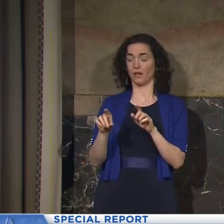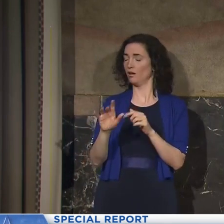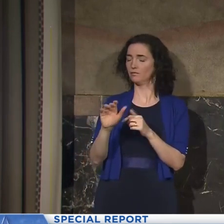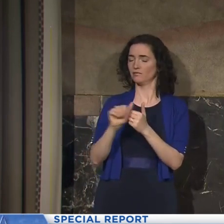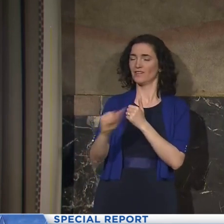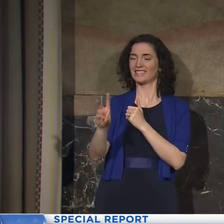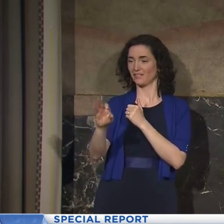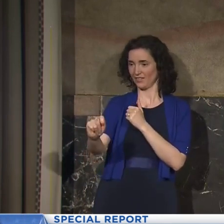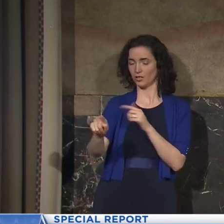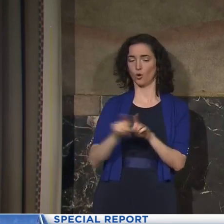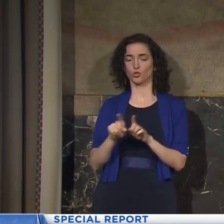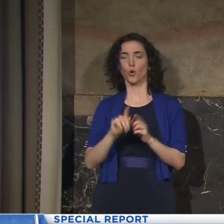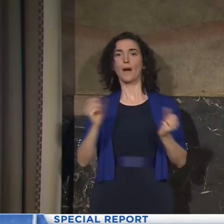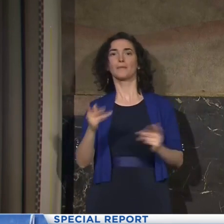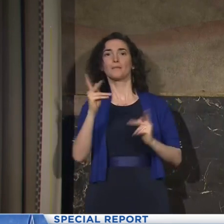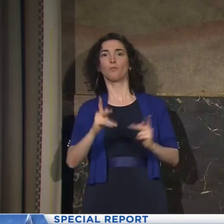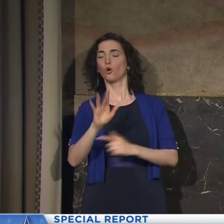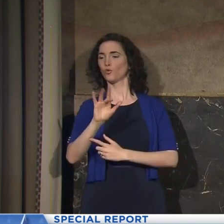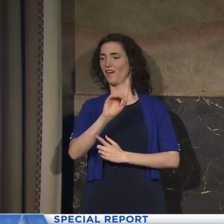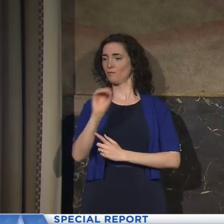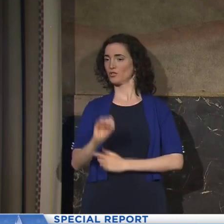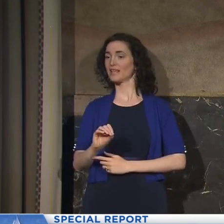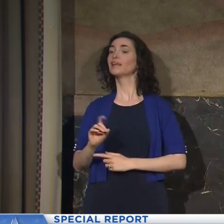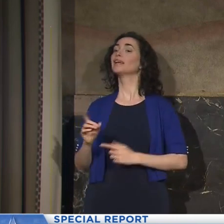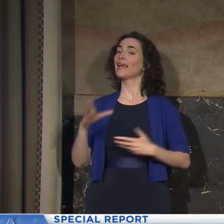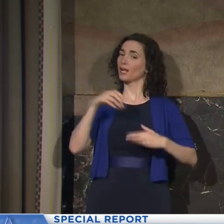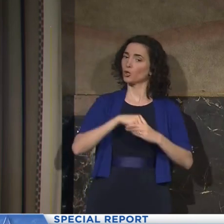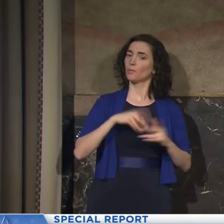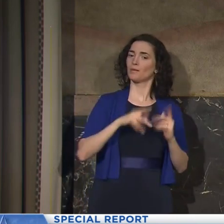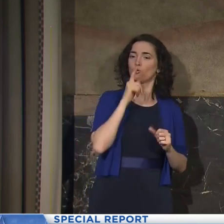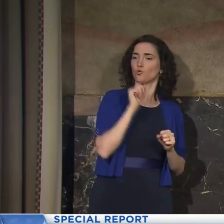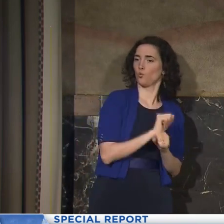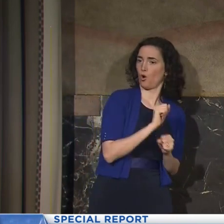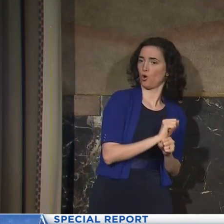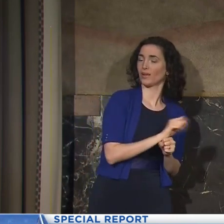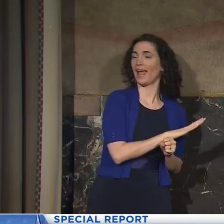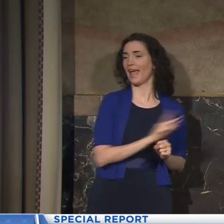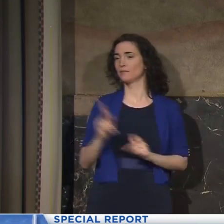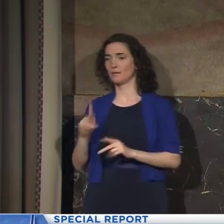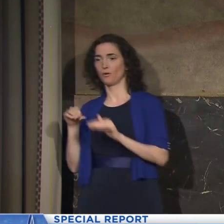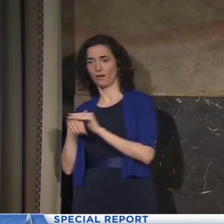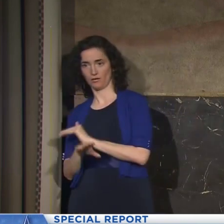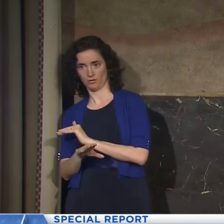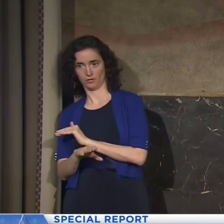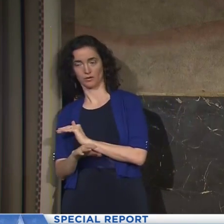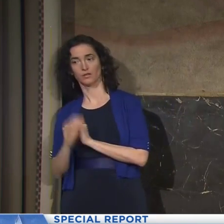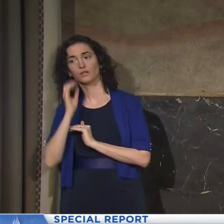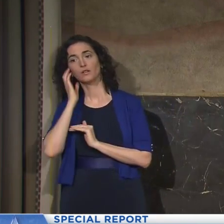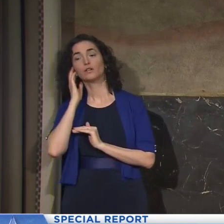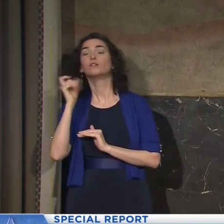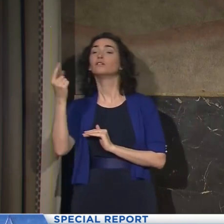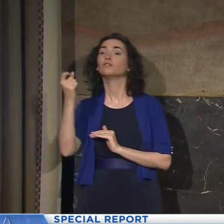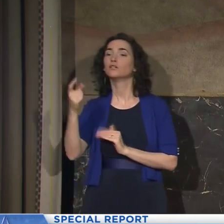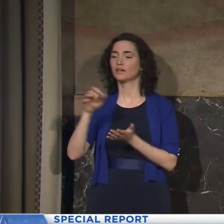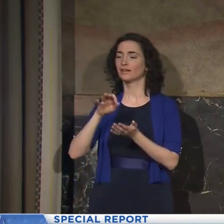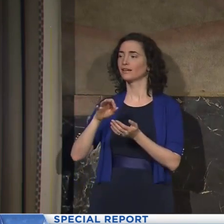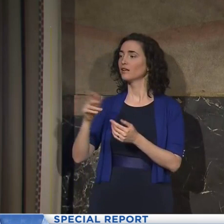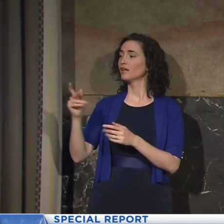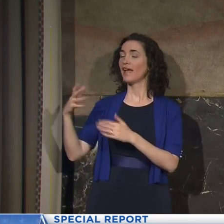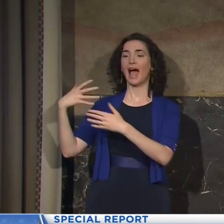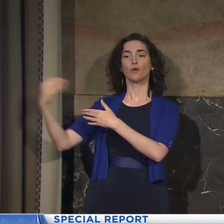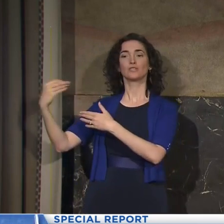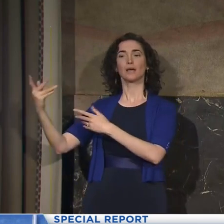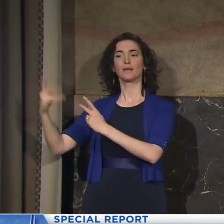Now, obviously, the square footage doesn't include outdoor or patio seating that many establishments have been utilizing over the last couple of